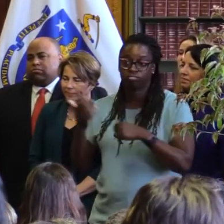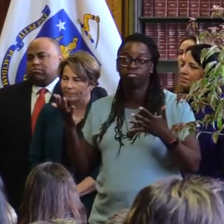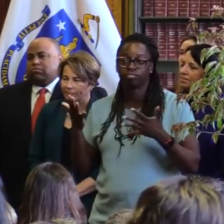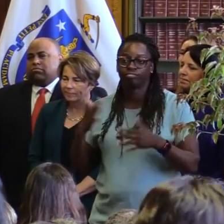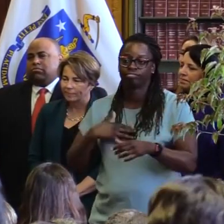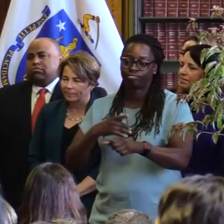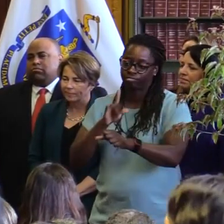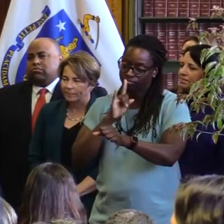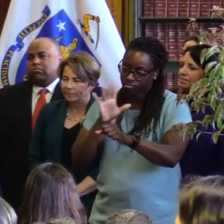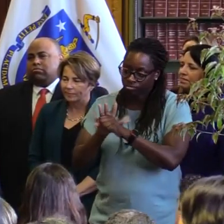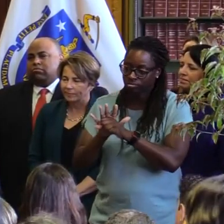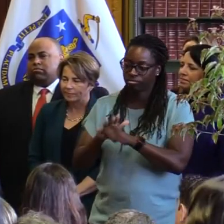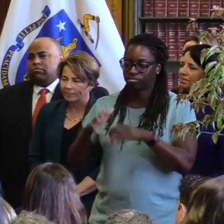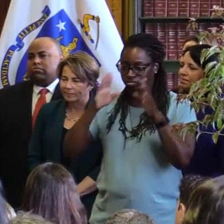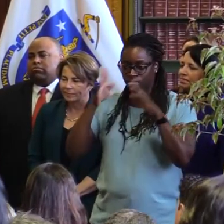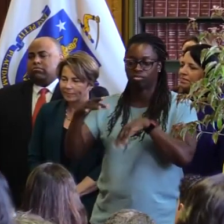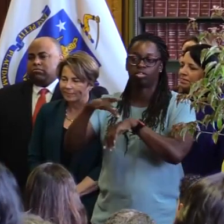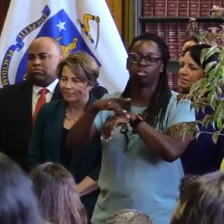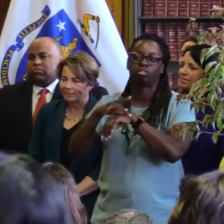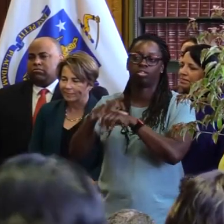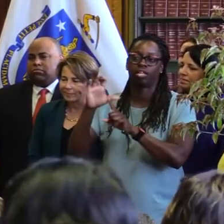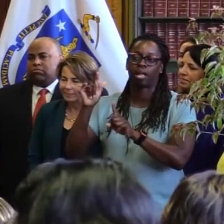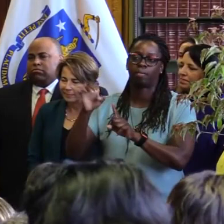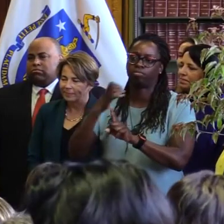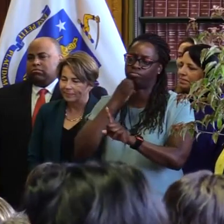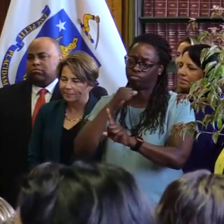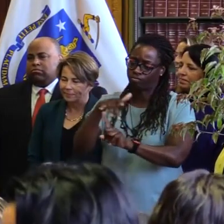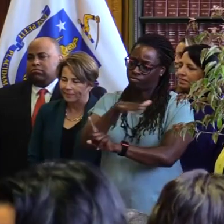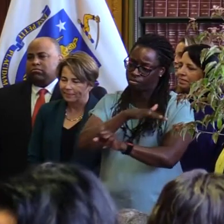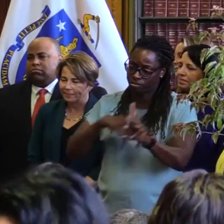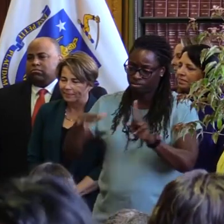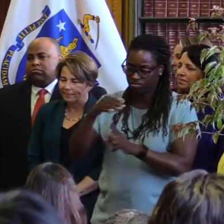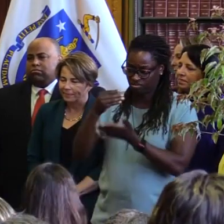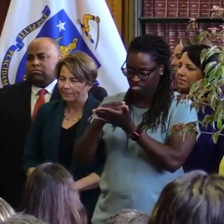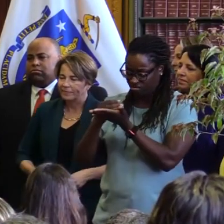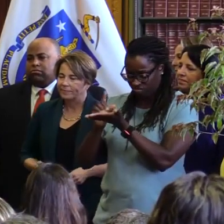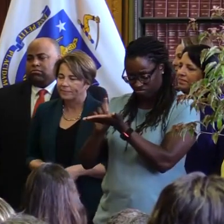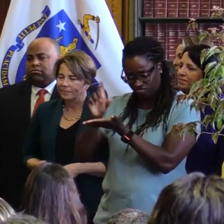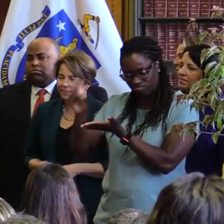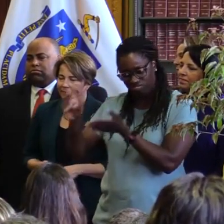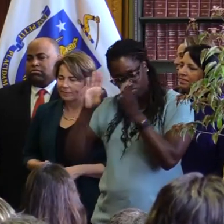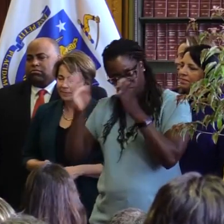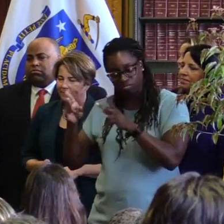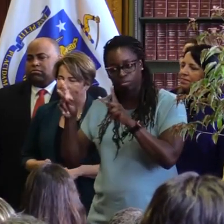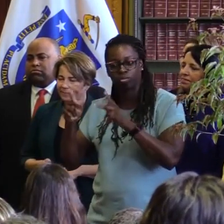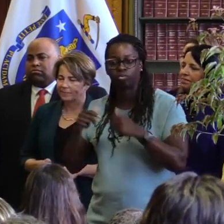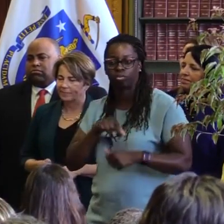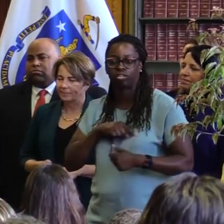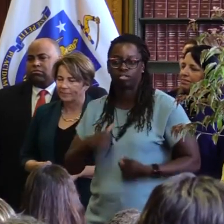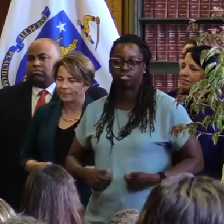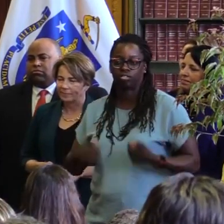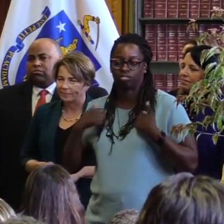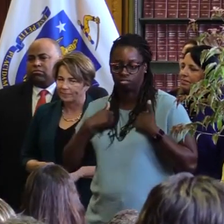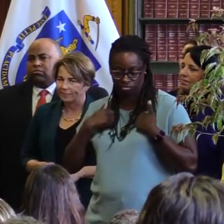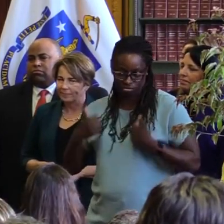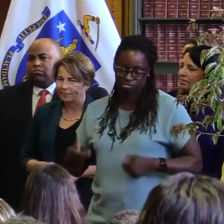and commonwealth known for investing in the public good for a long time to come. I want to thank also the Green Ribbon